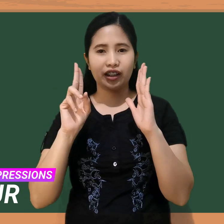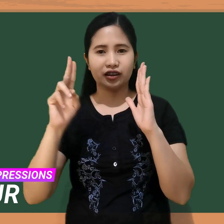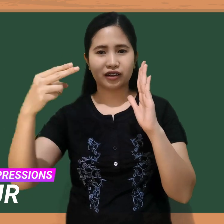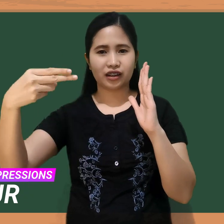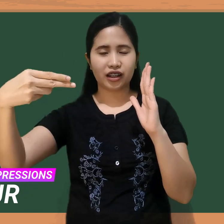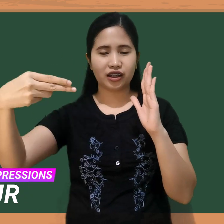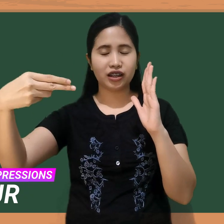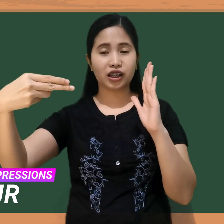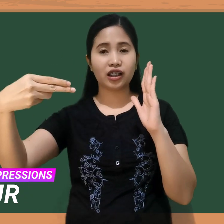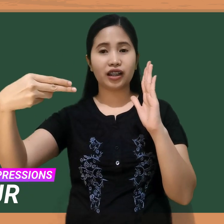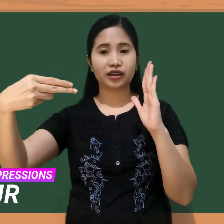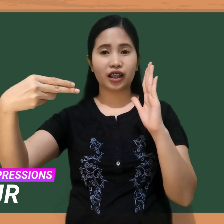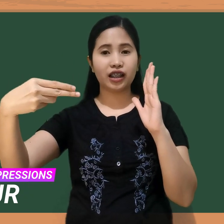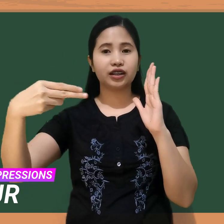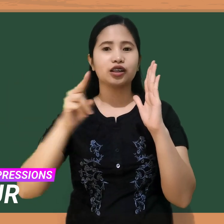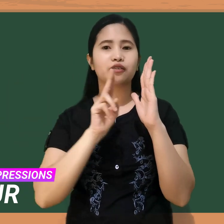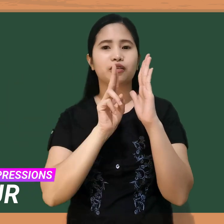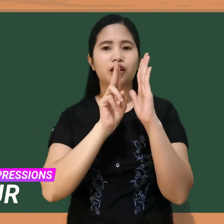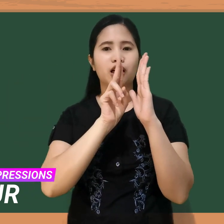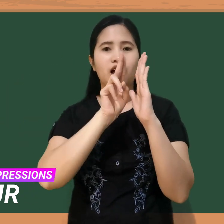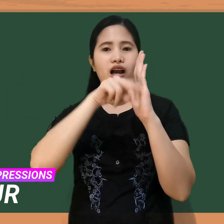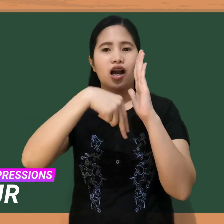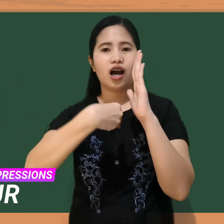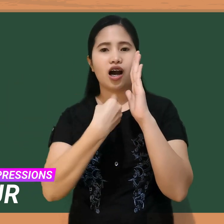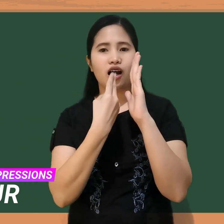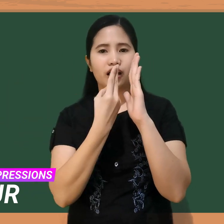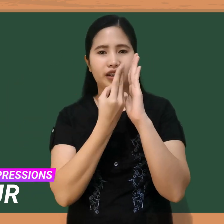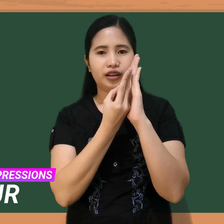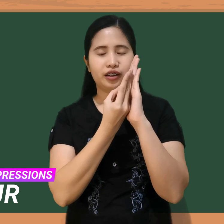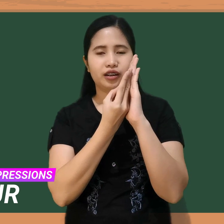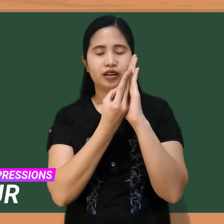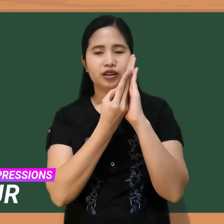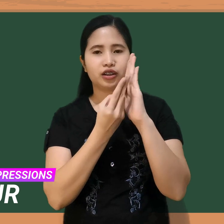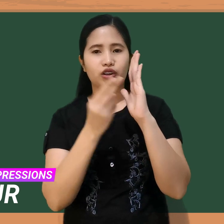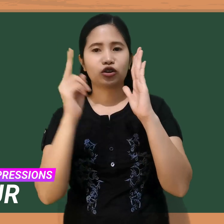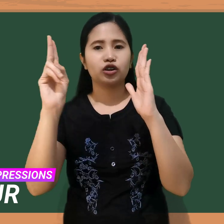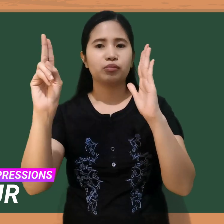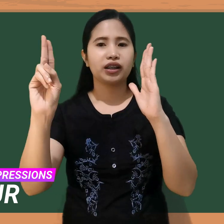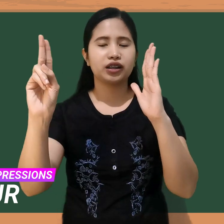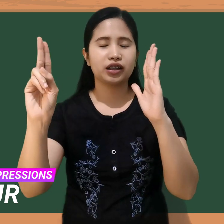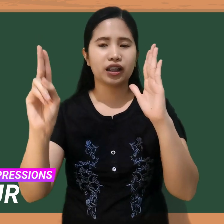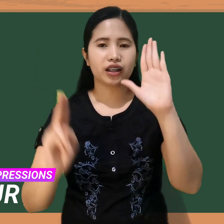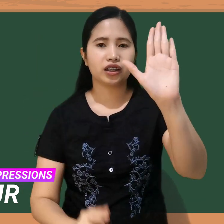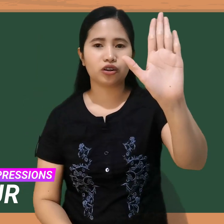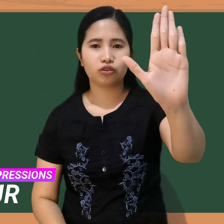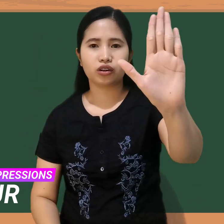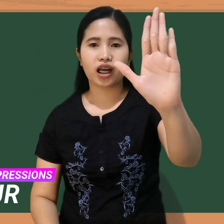R. Initial letter H. R. So, ito yung imagine natin. Ito yung